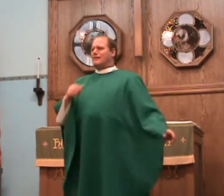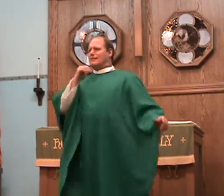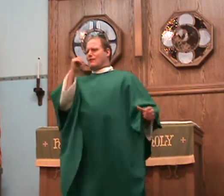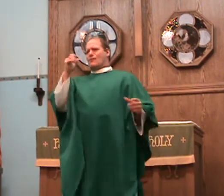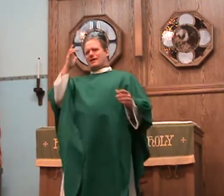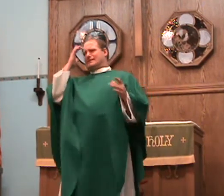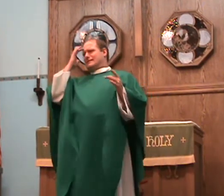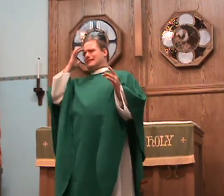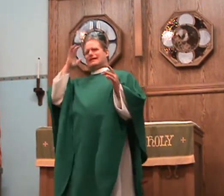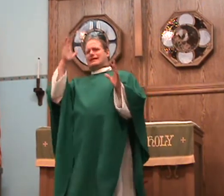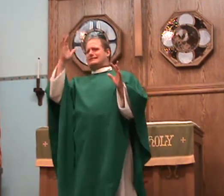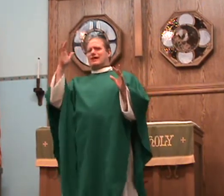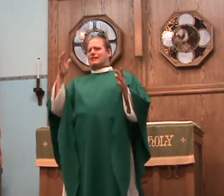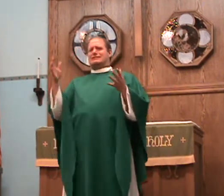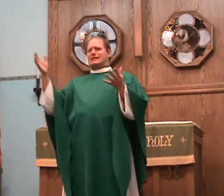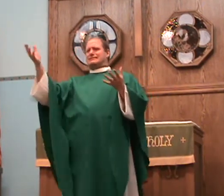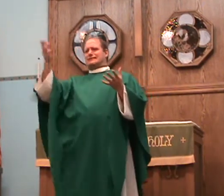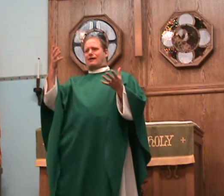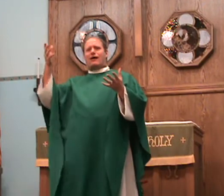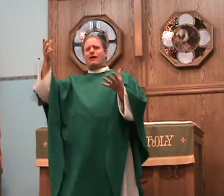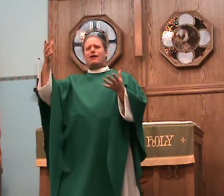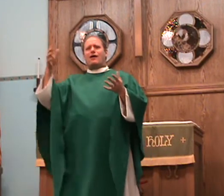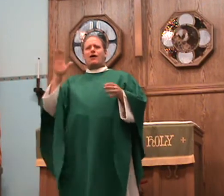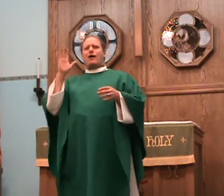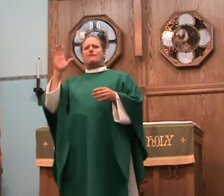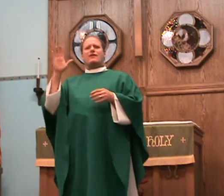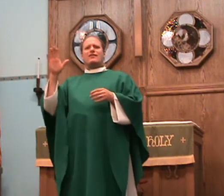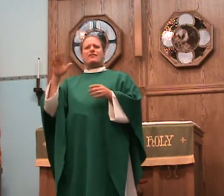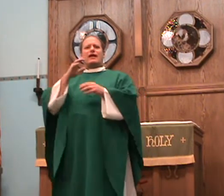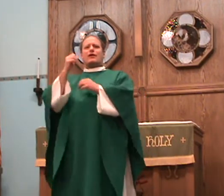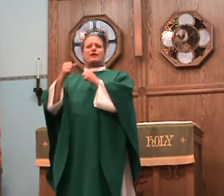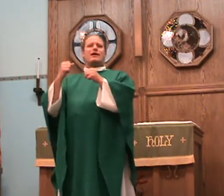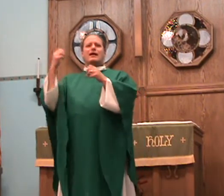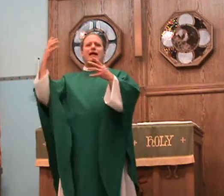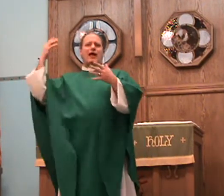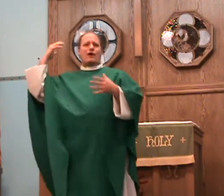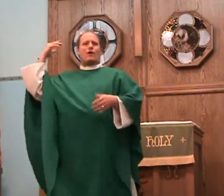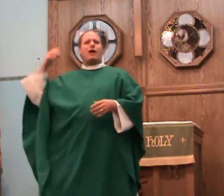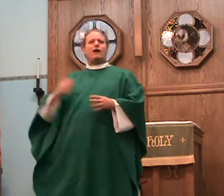They weren't the intelligentsia of their era.